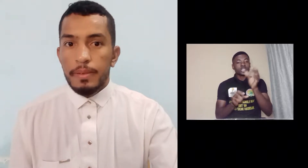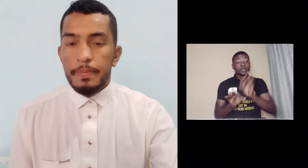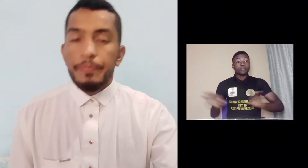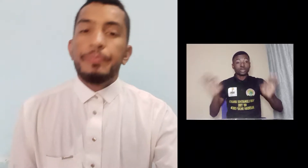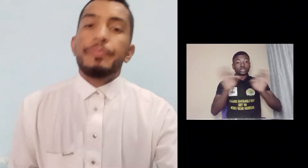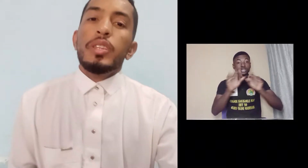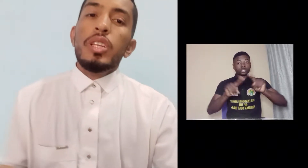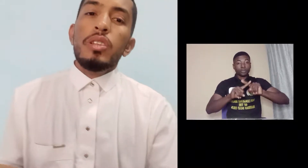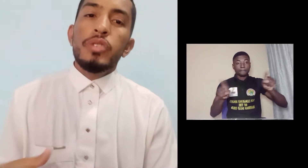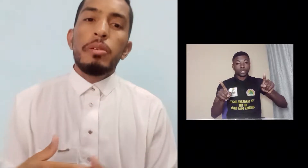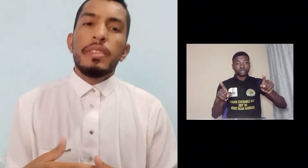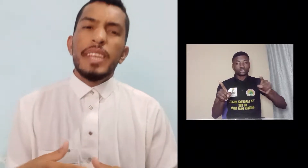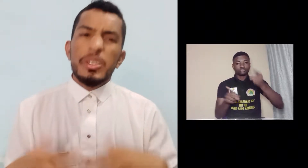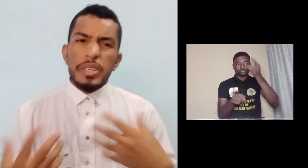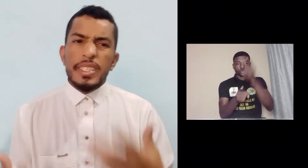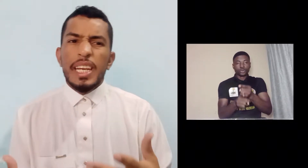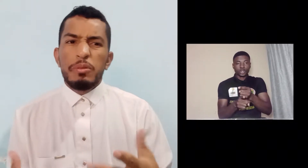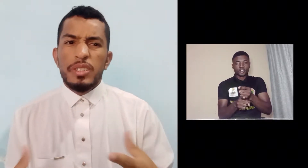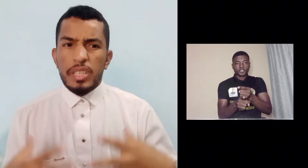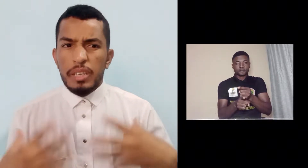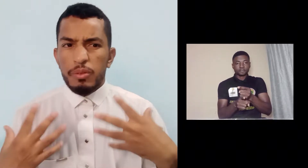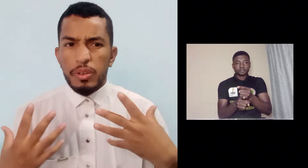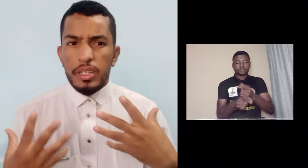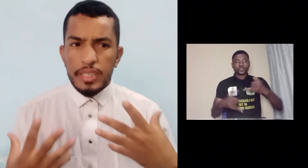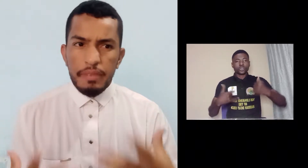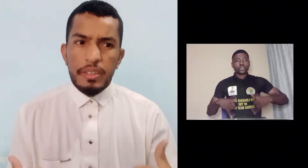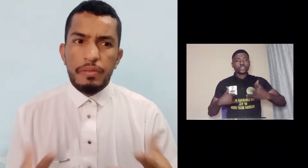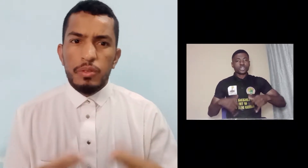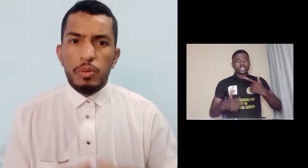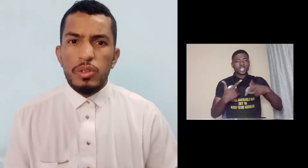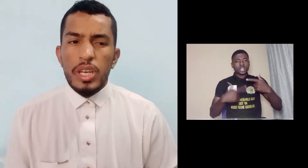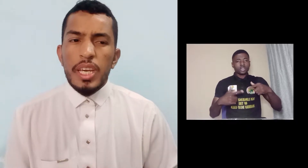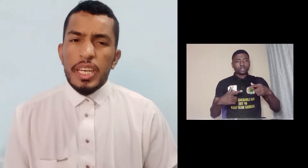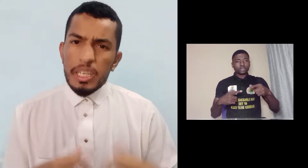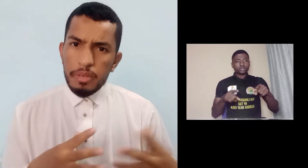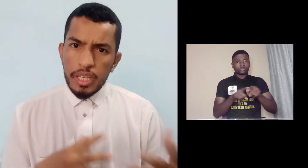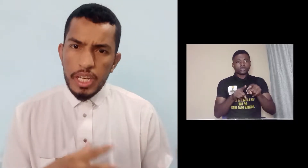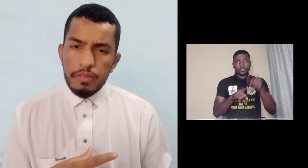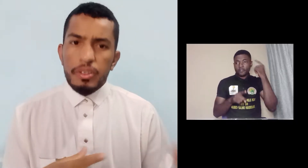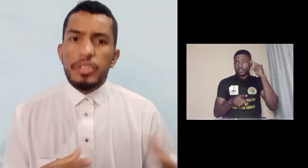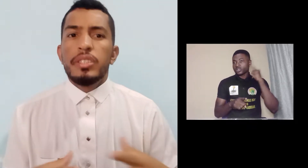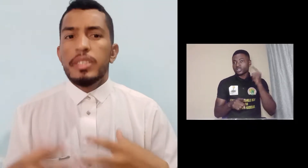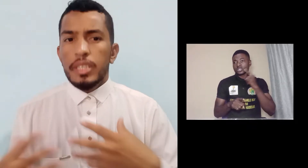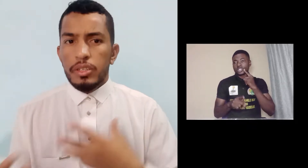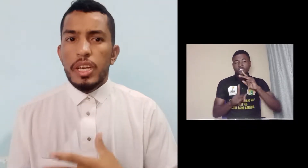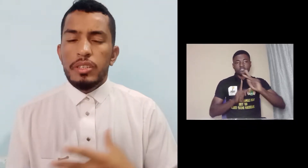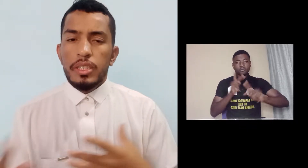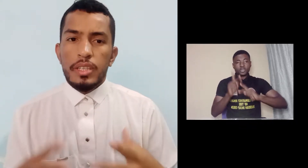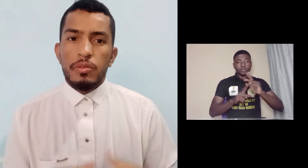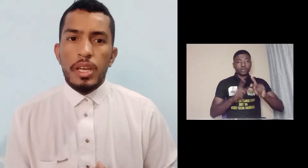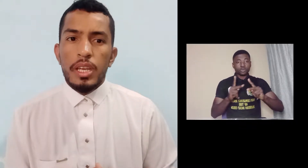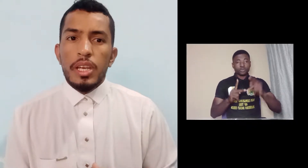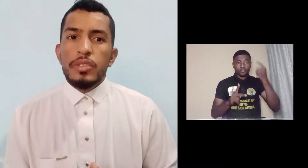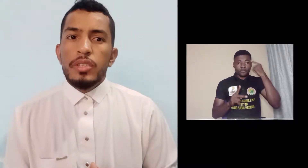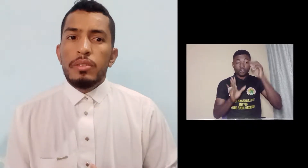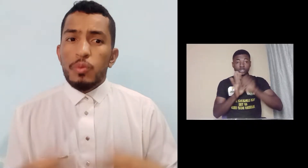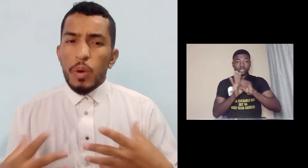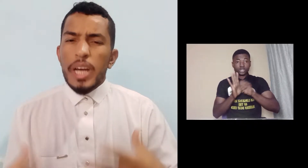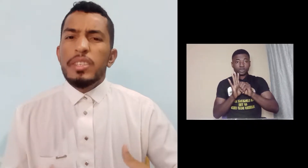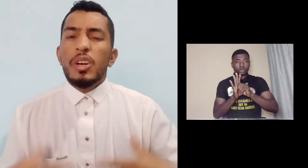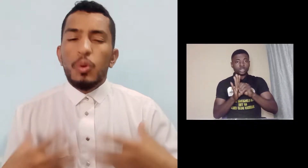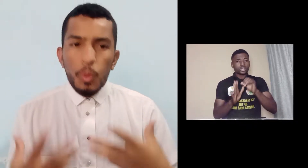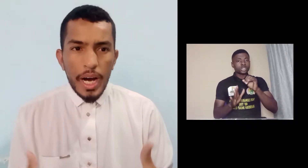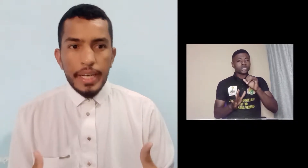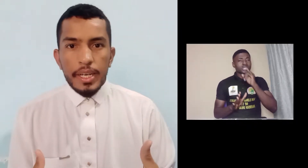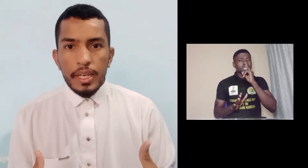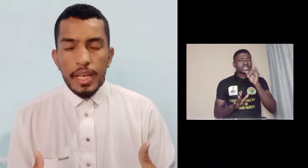believe. So, the Algerian Sign Language is key for deaf individuals in communication, for instance, education, etc. So, the right